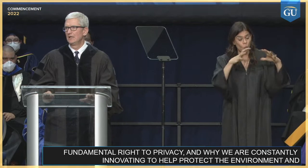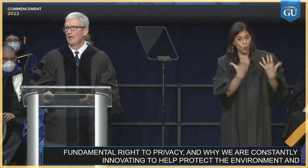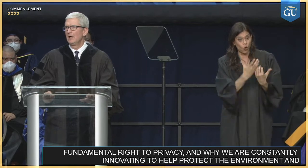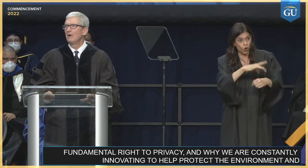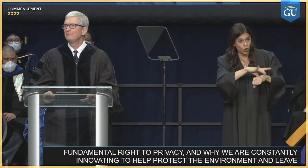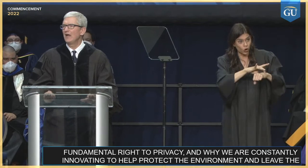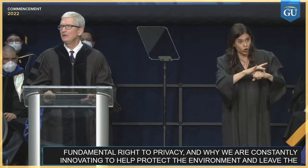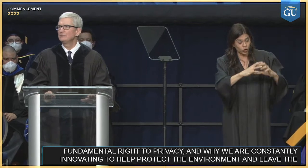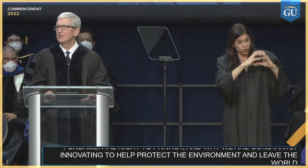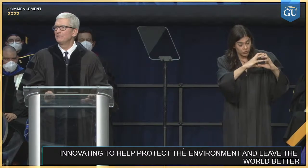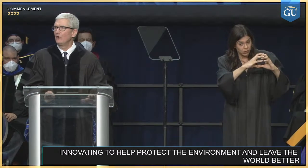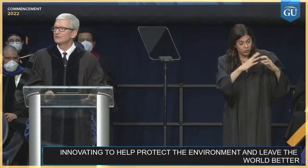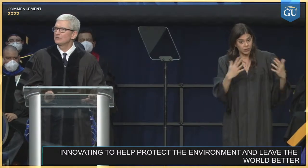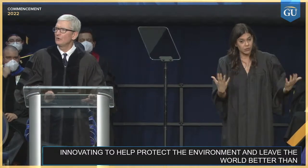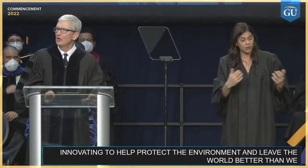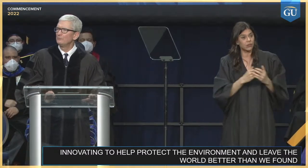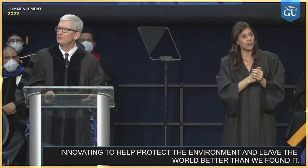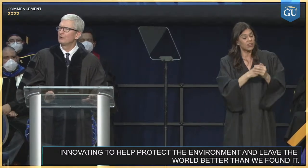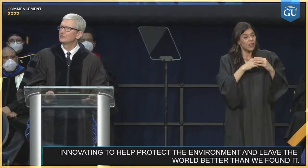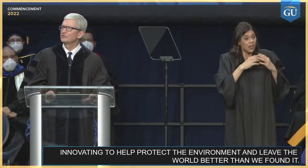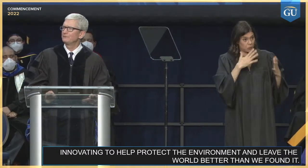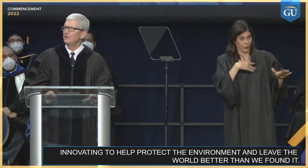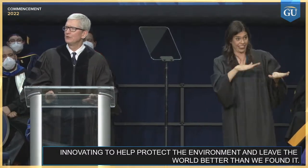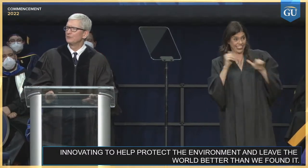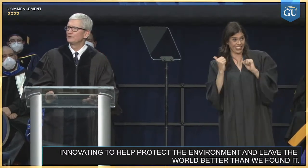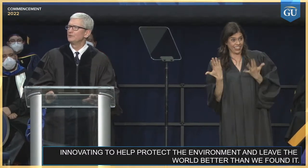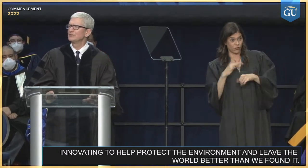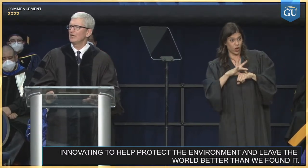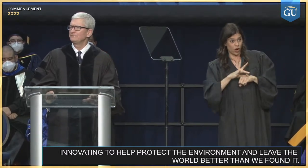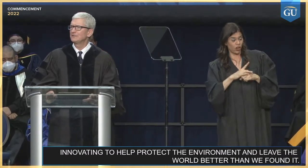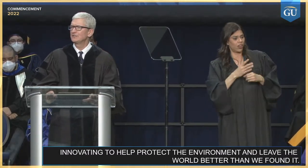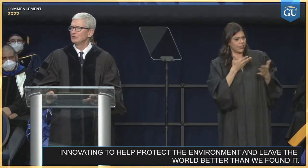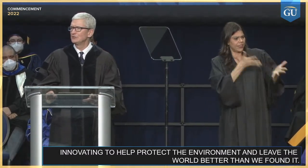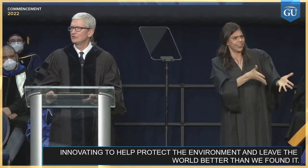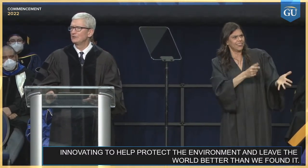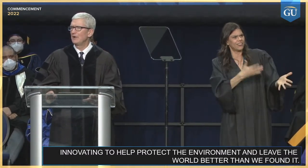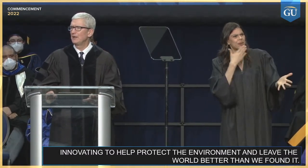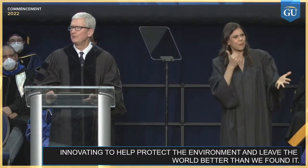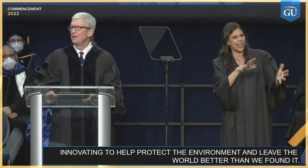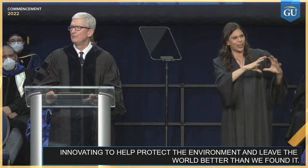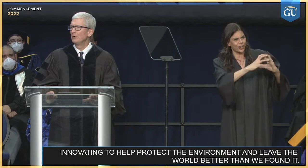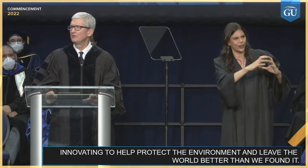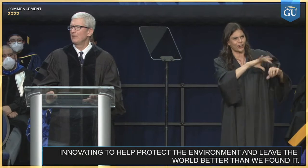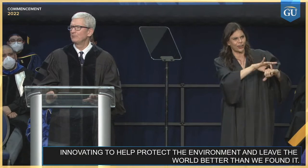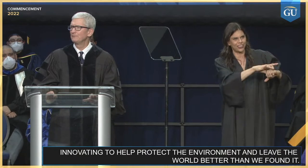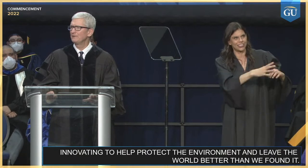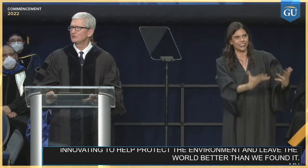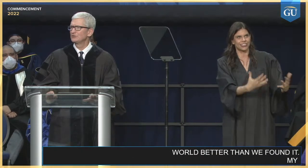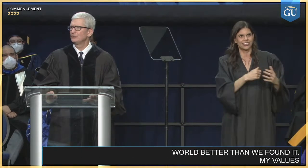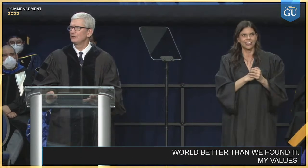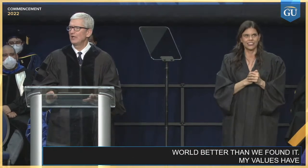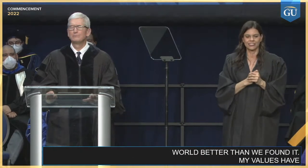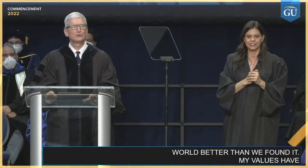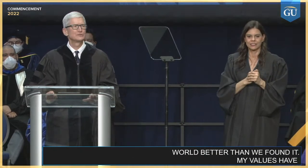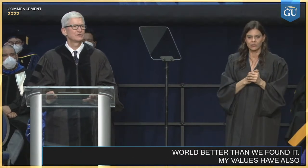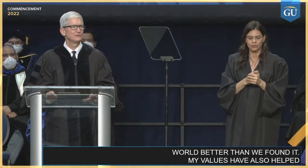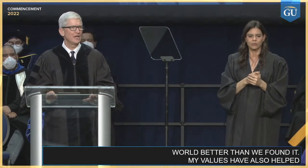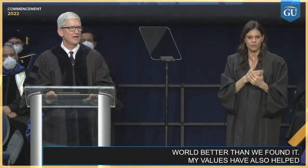My values have also helped me persevere through the tough decisions in both my professional and personal life.